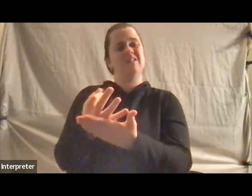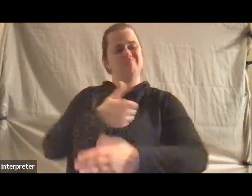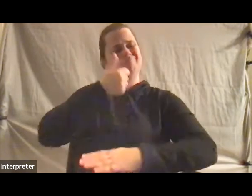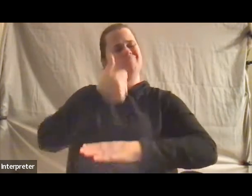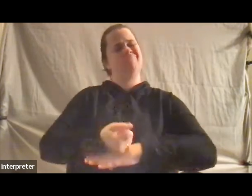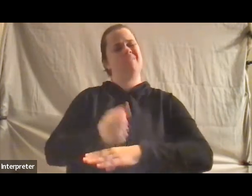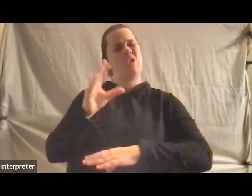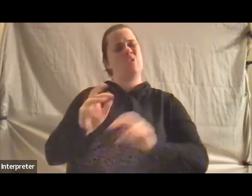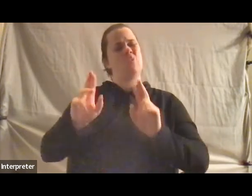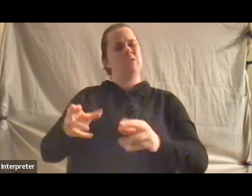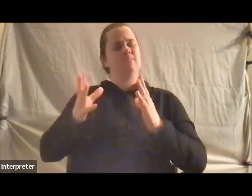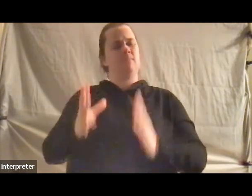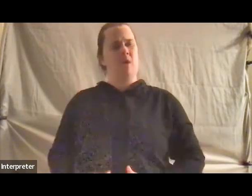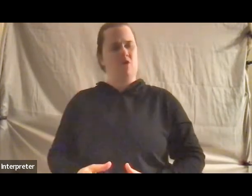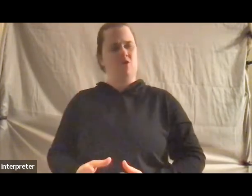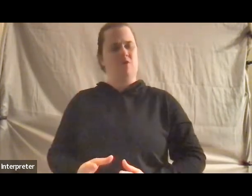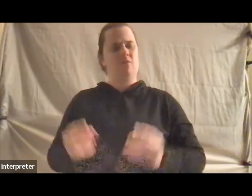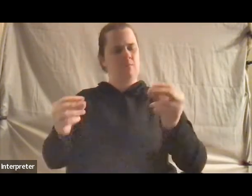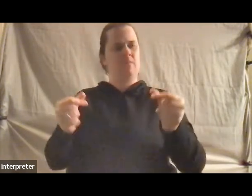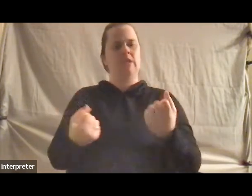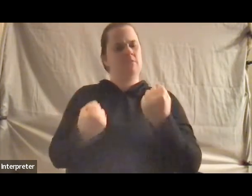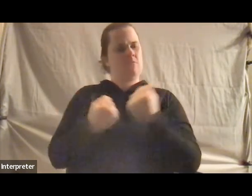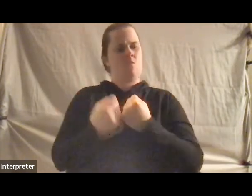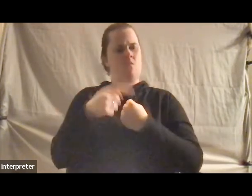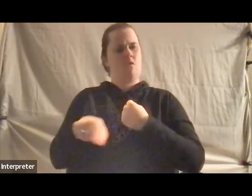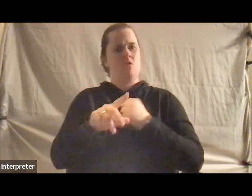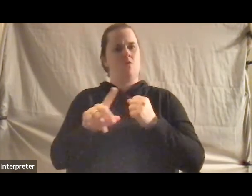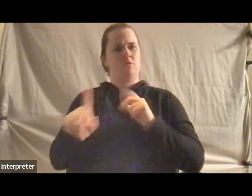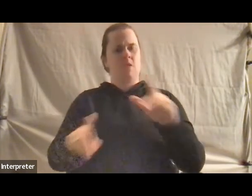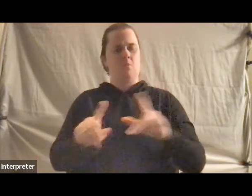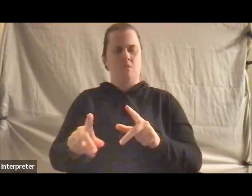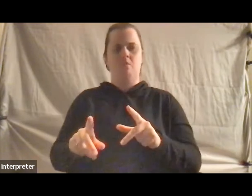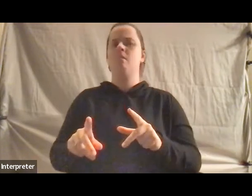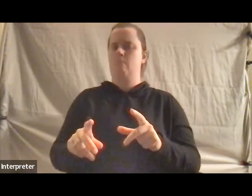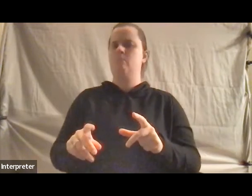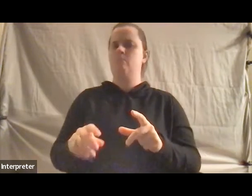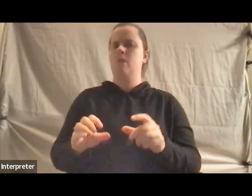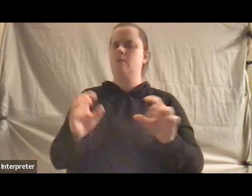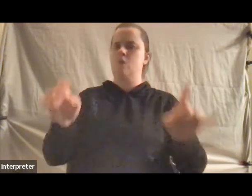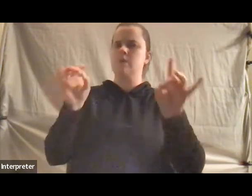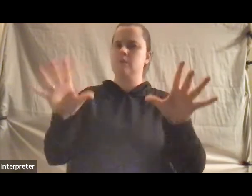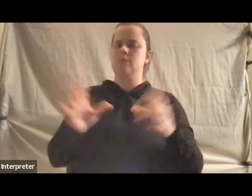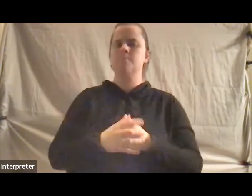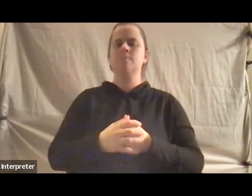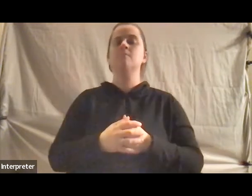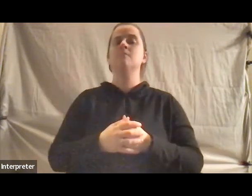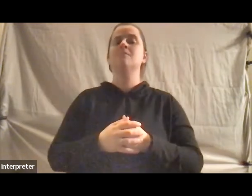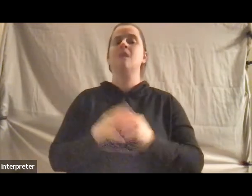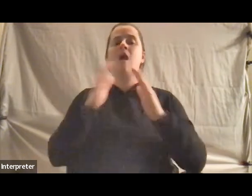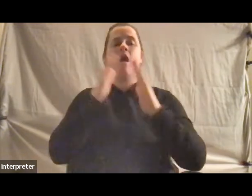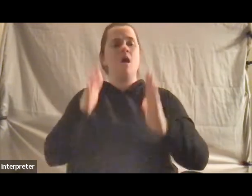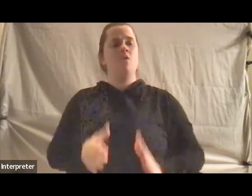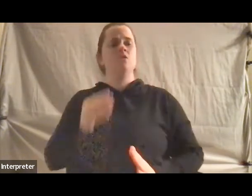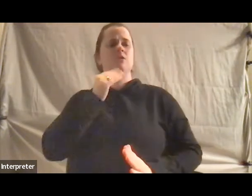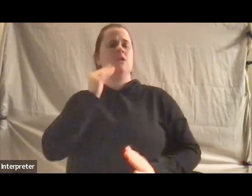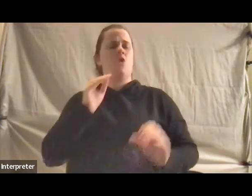provide immediate support for individuals in crisis. Now, we know that housing and homelessness are issues that spill